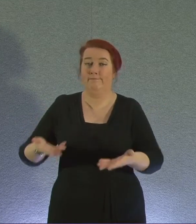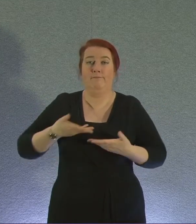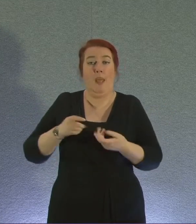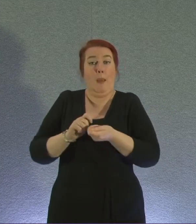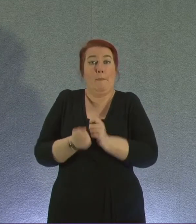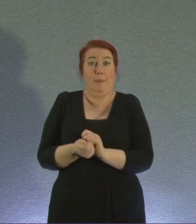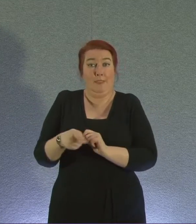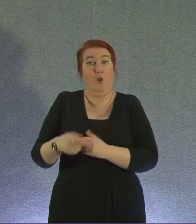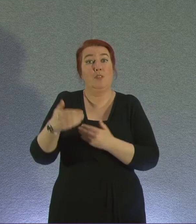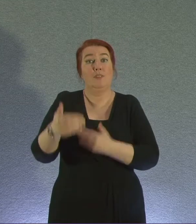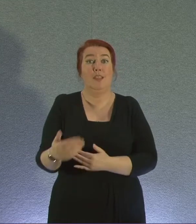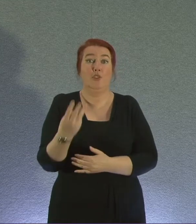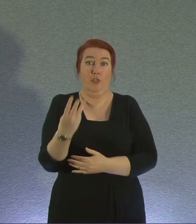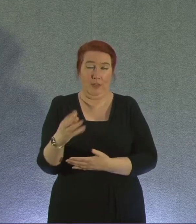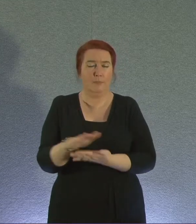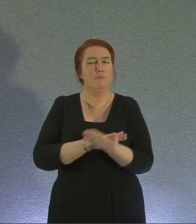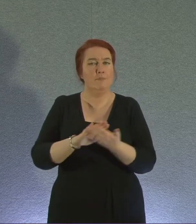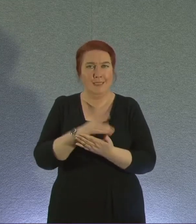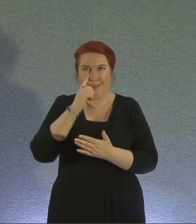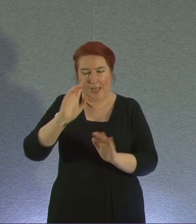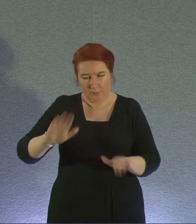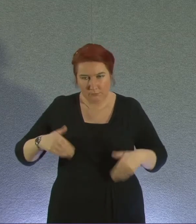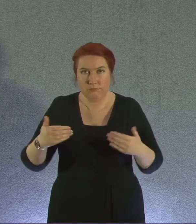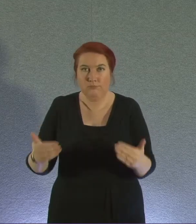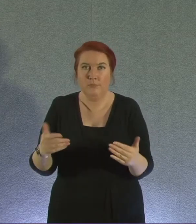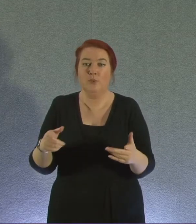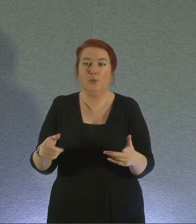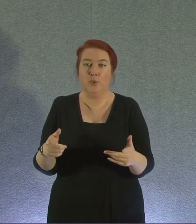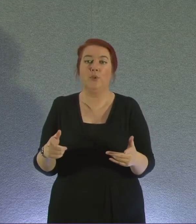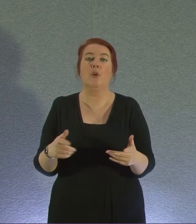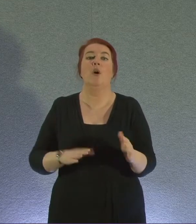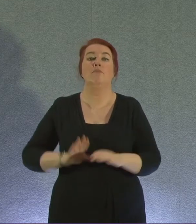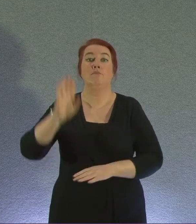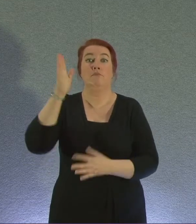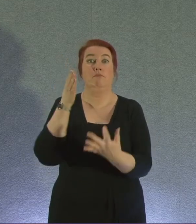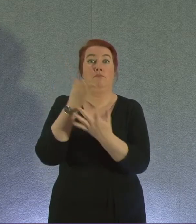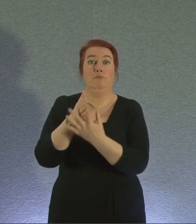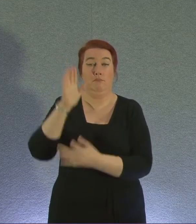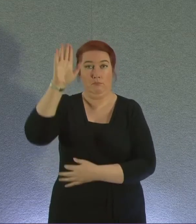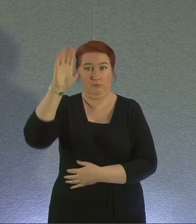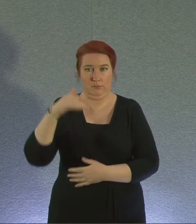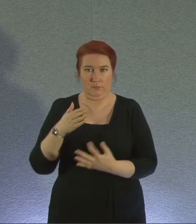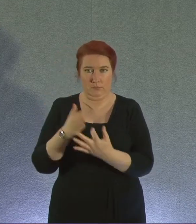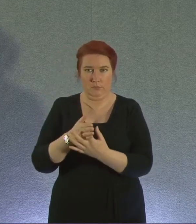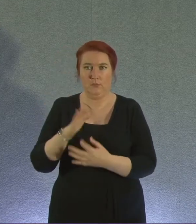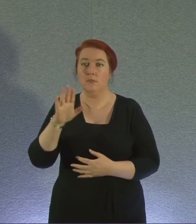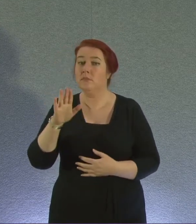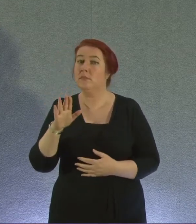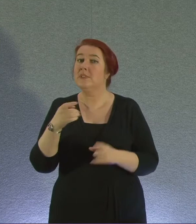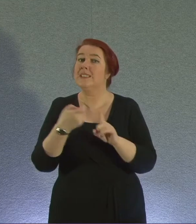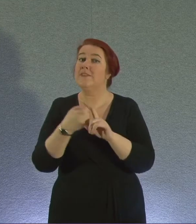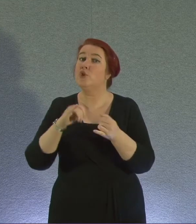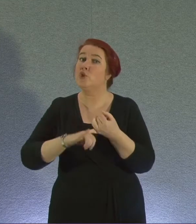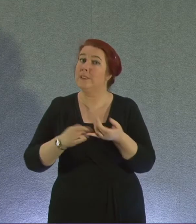stage 3, so we will shortly move to the stage 3 debate. Point of order, sir. Minister Kevin Stewart.